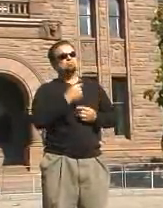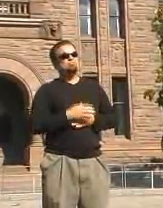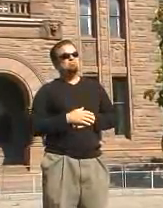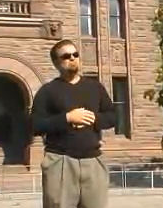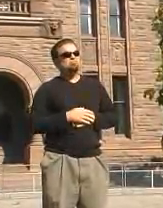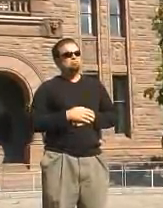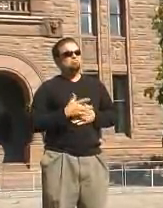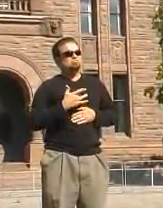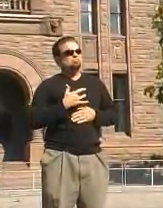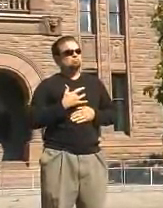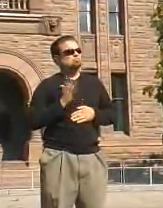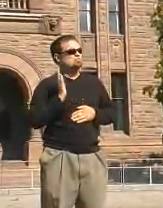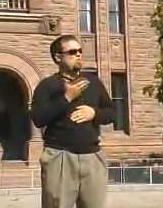here towards Queen's Park, I was thinking